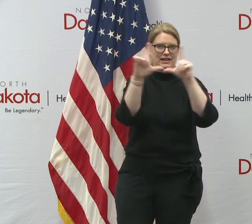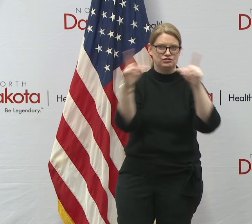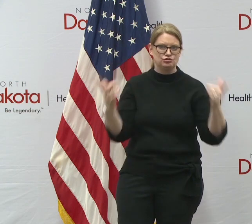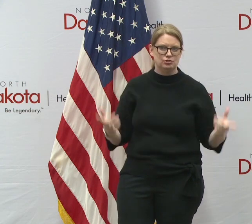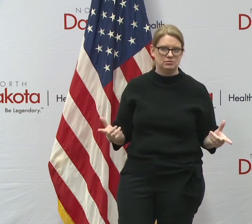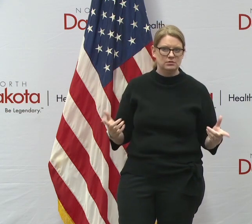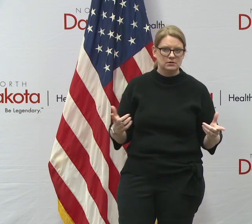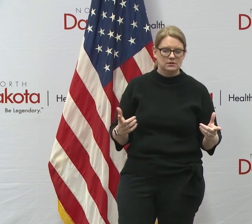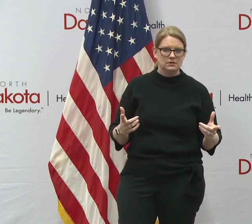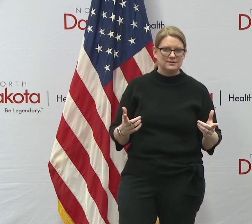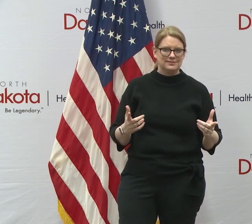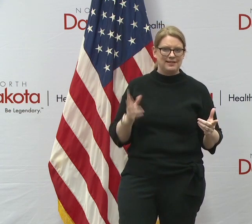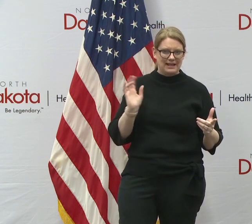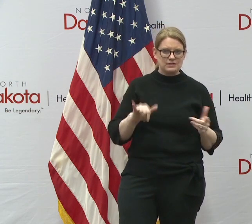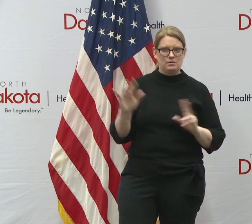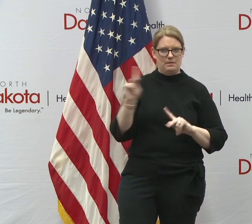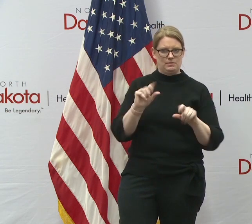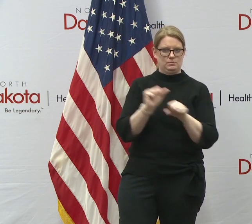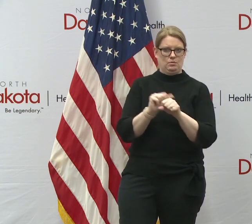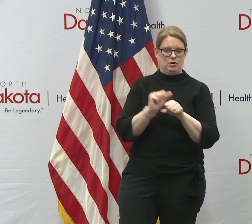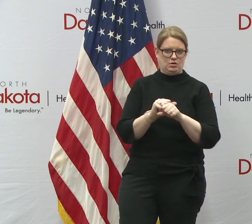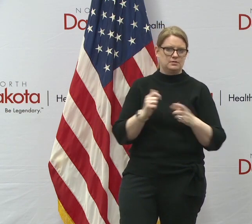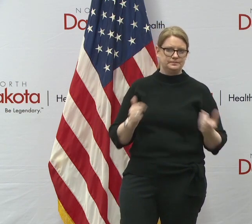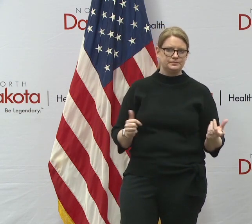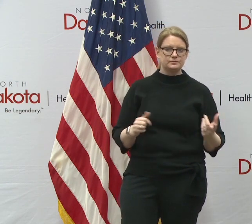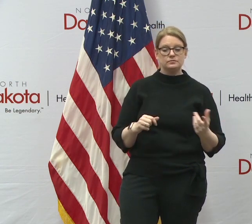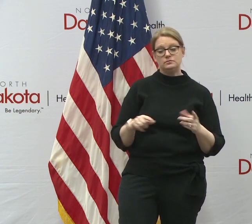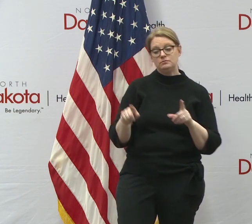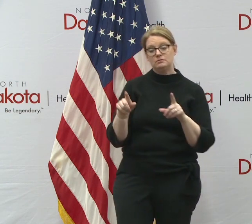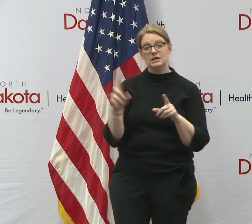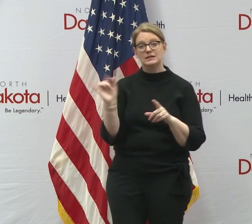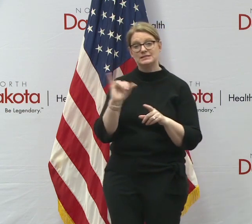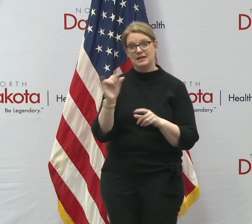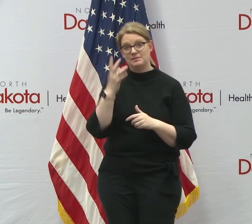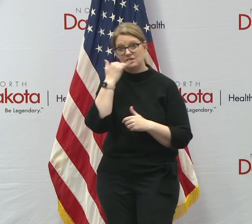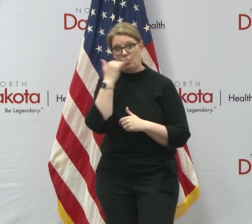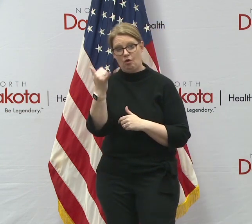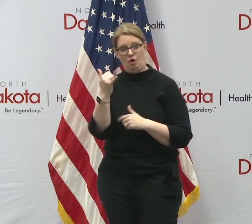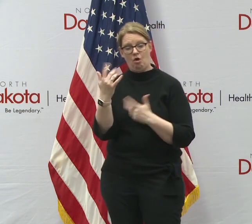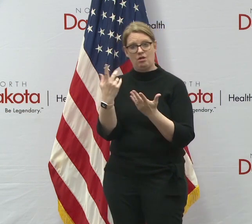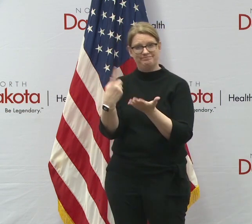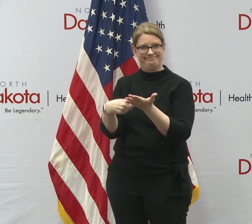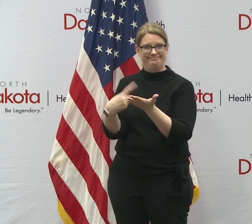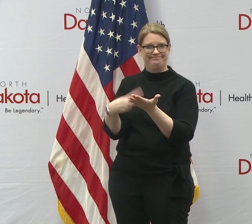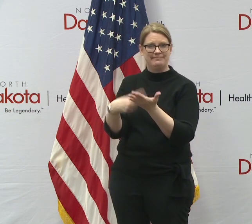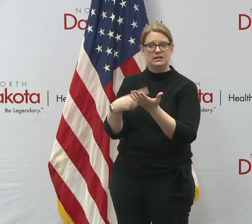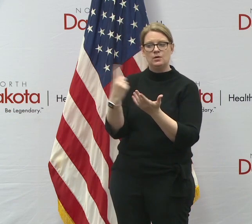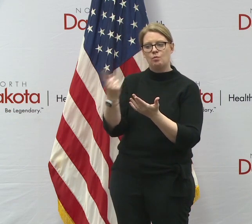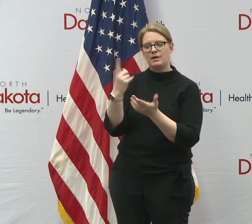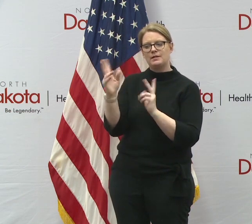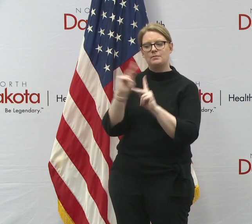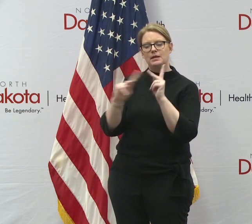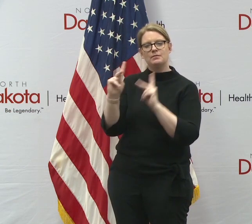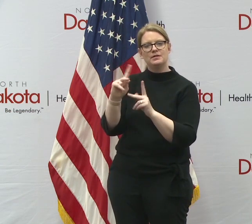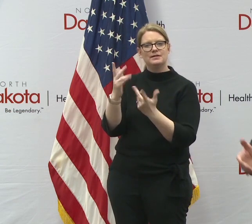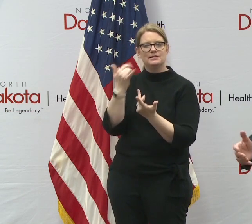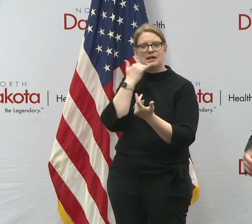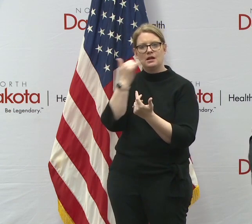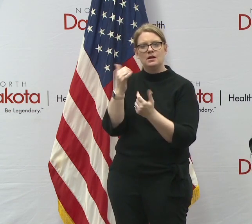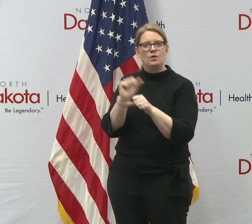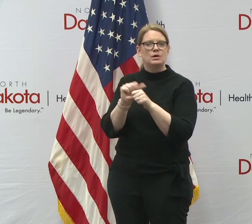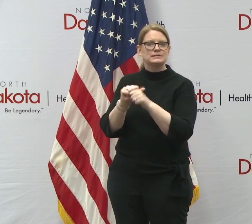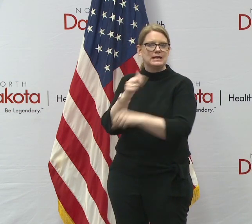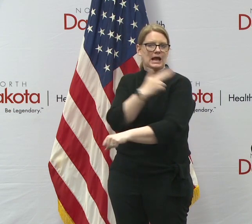people to be working. And of course, we may also identify, as we did on the call today, one of the folks on the call today works in hospital